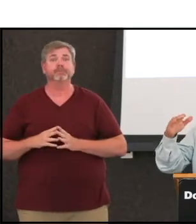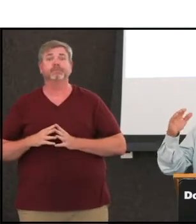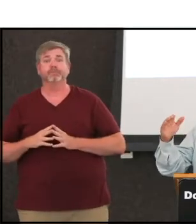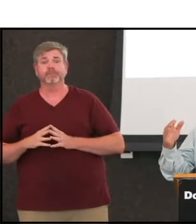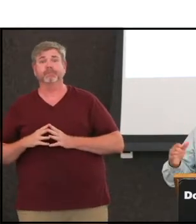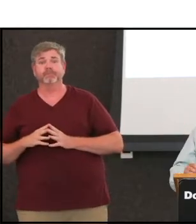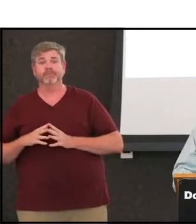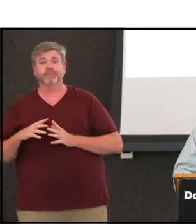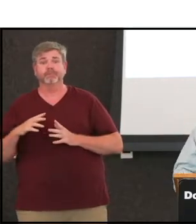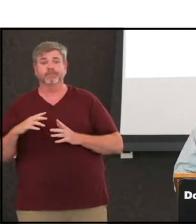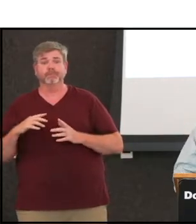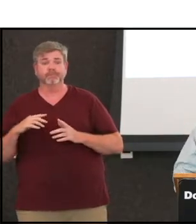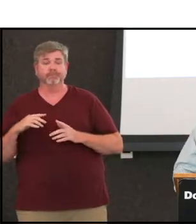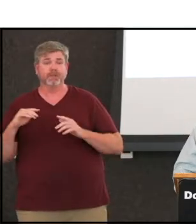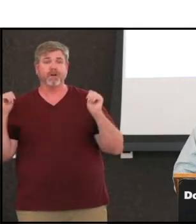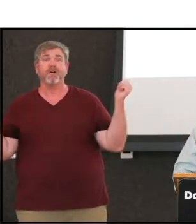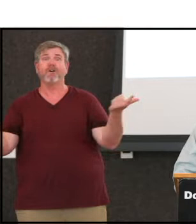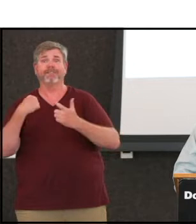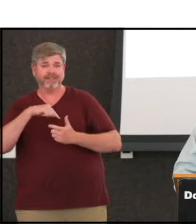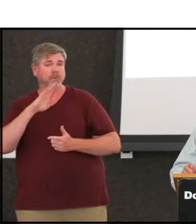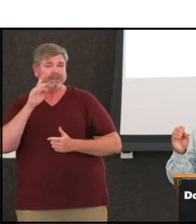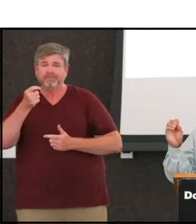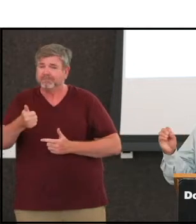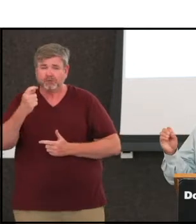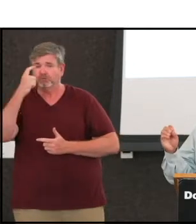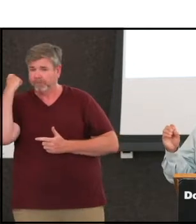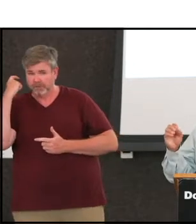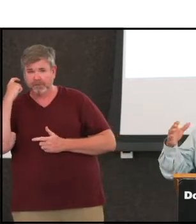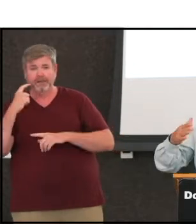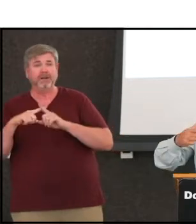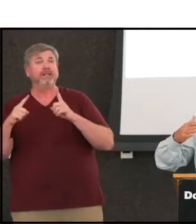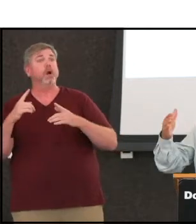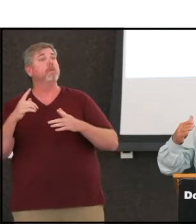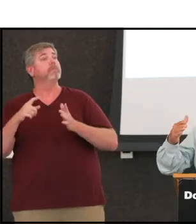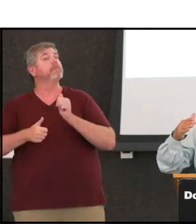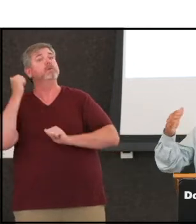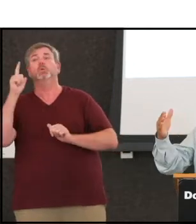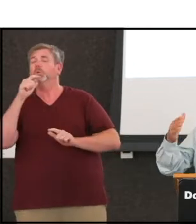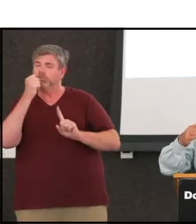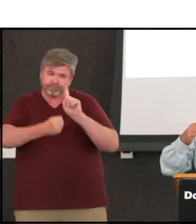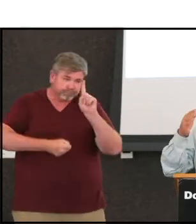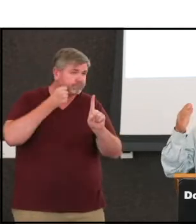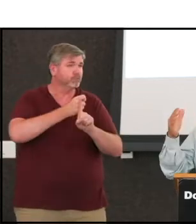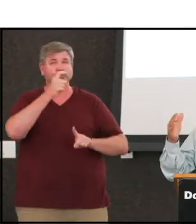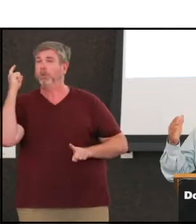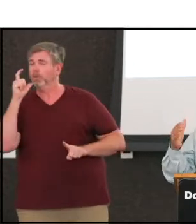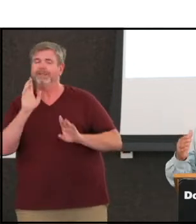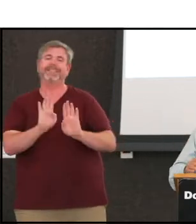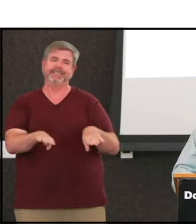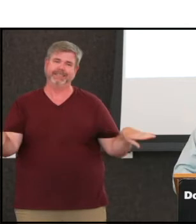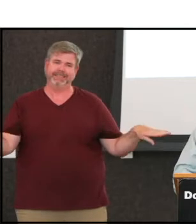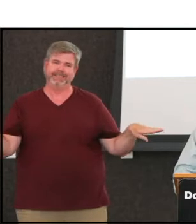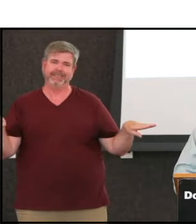more than fair share of this COVID experience because how it's affected their school and their